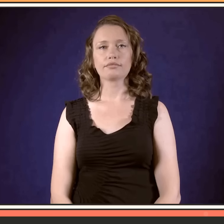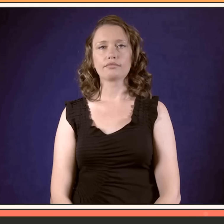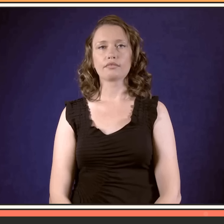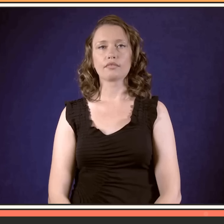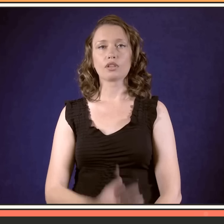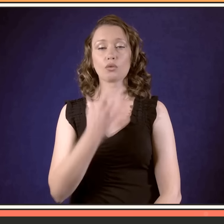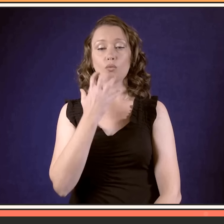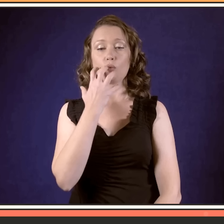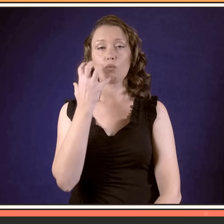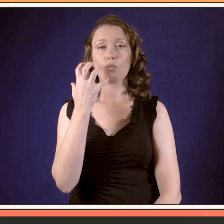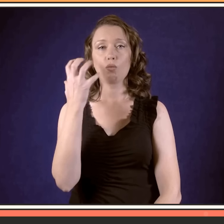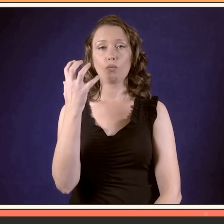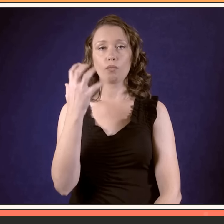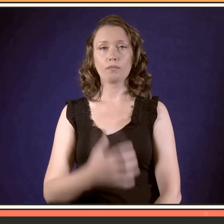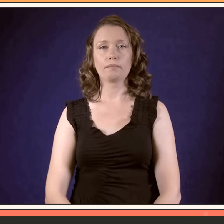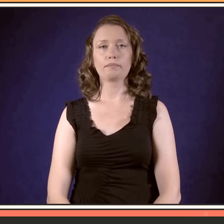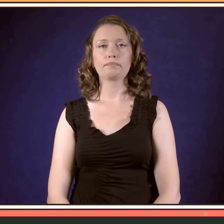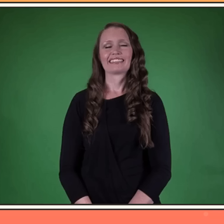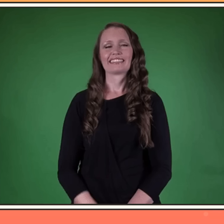Warm.